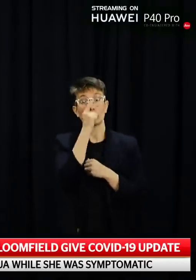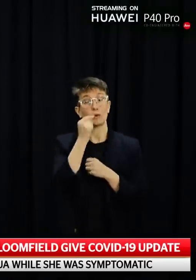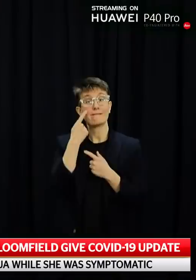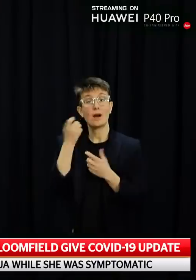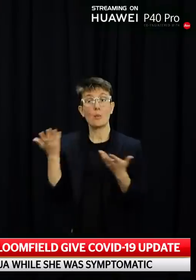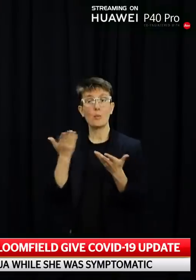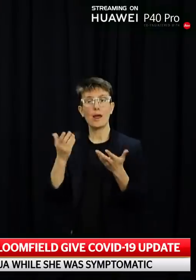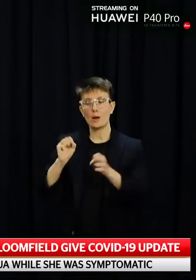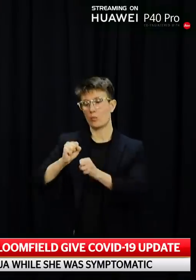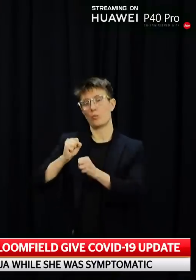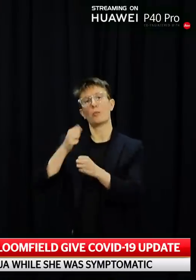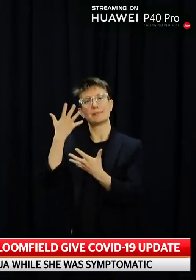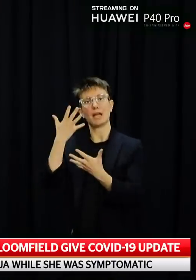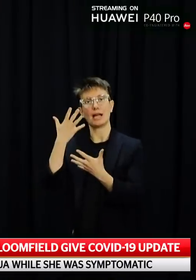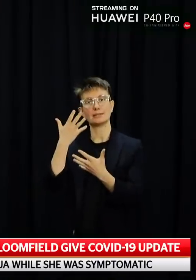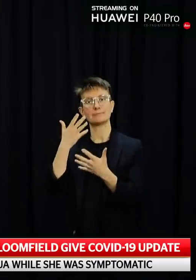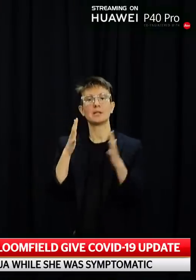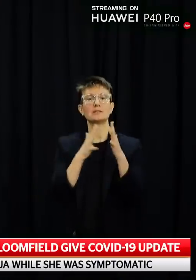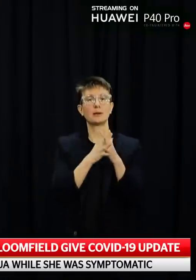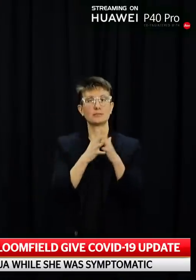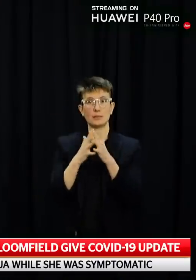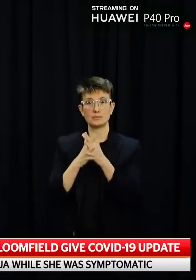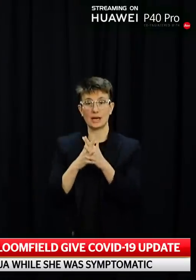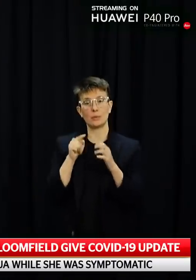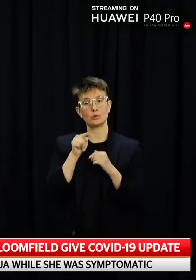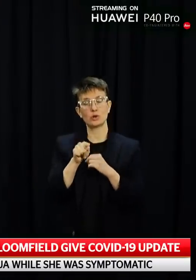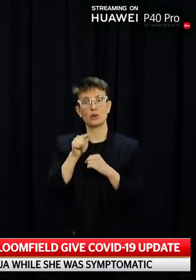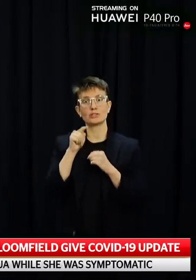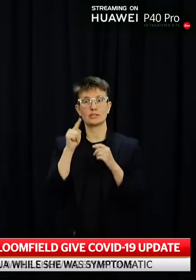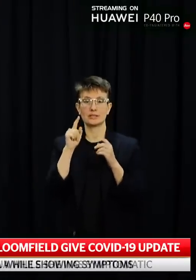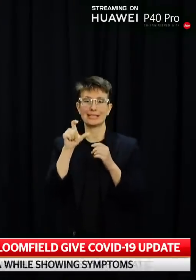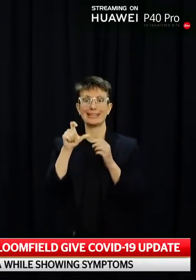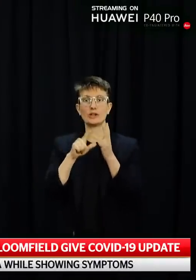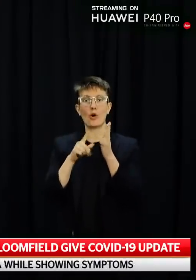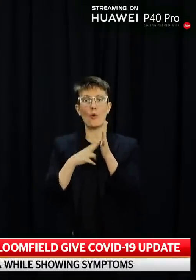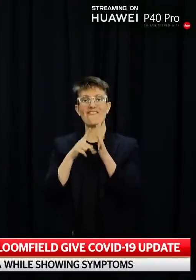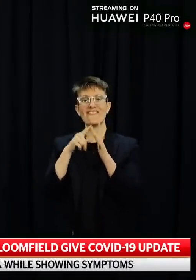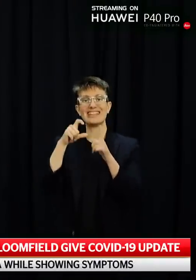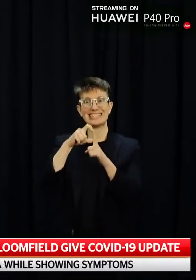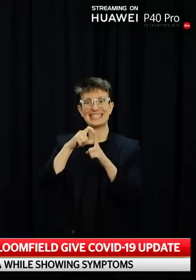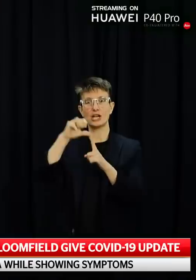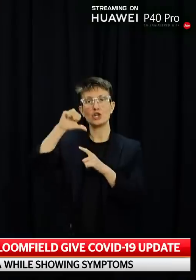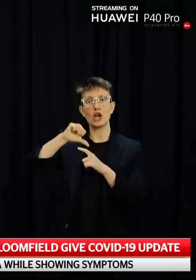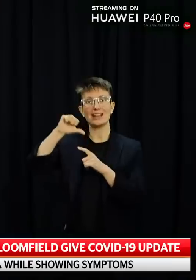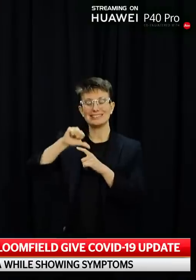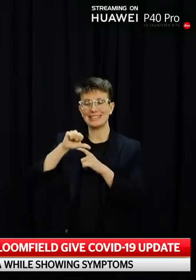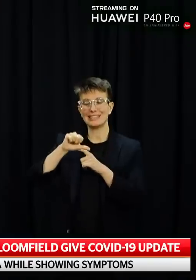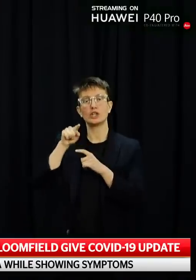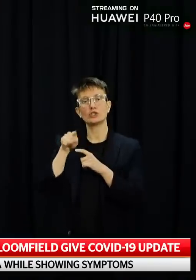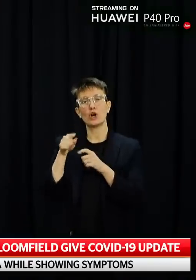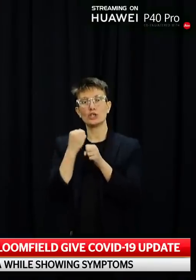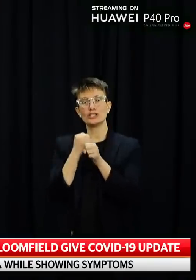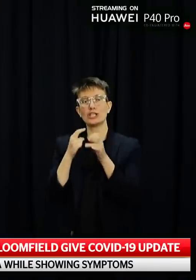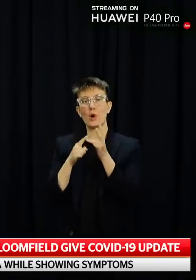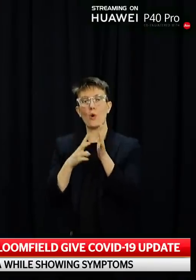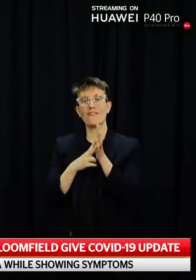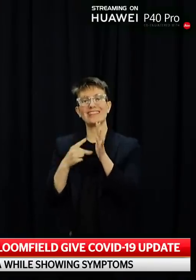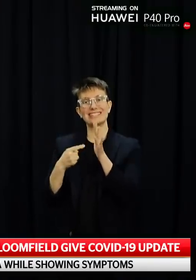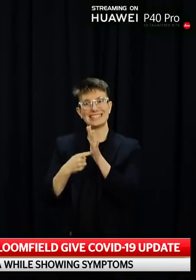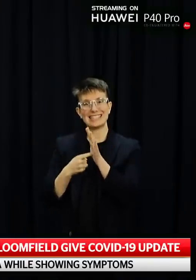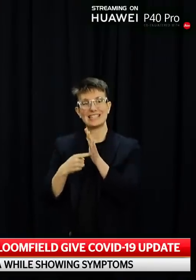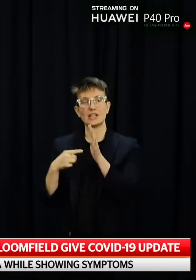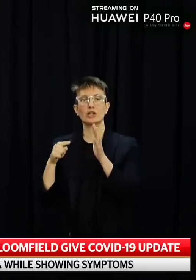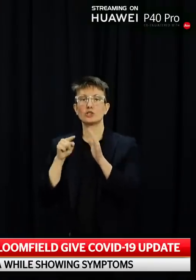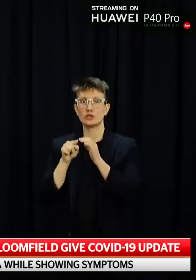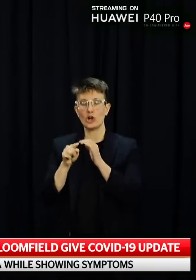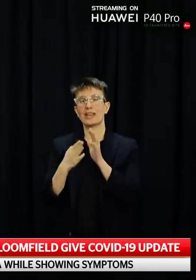covid19.govt.nz. It has information in a range of languages, but just to reiterate here for you today, for Auckland